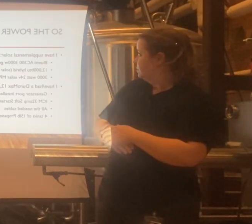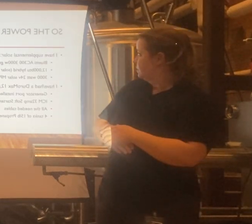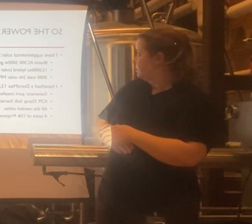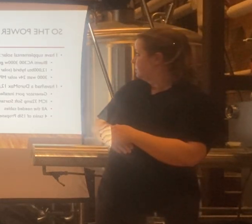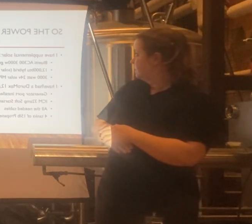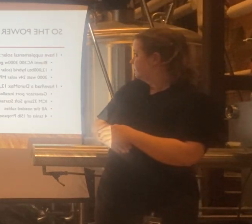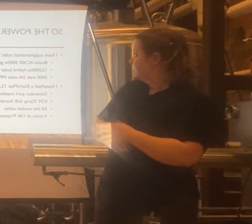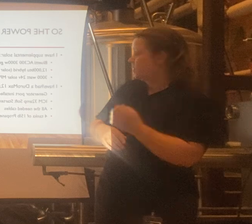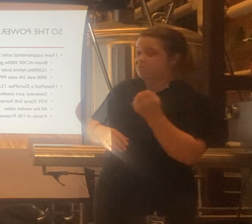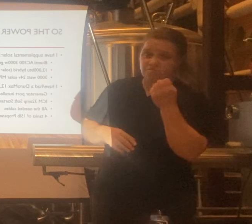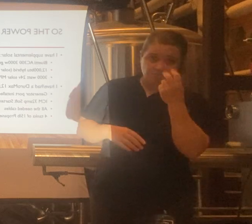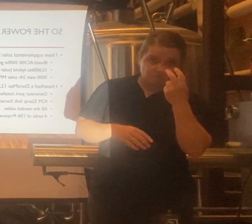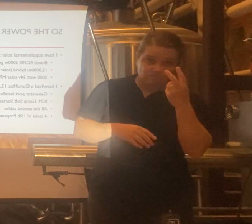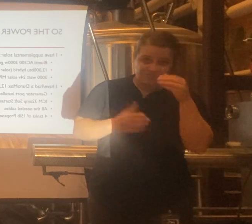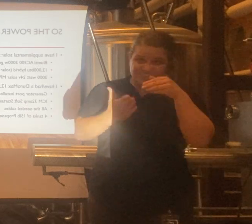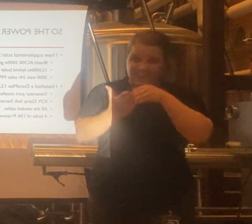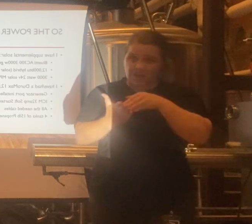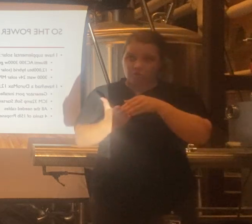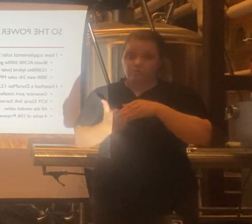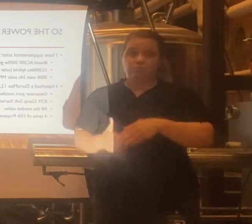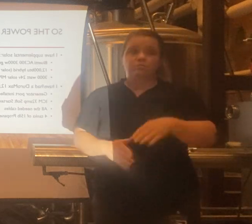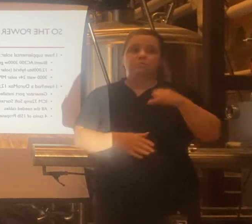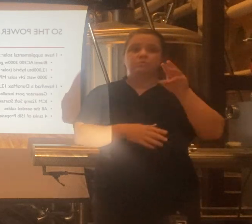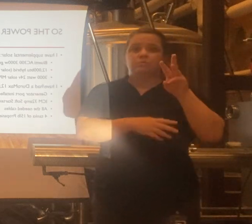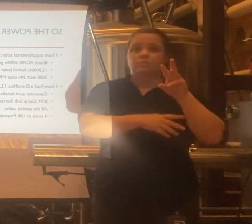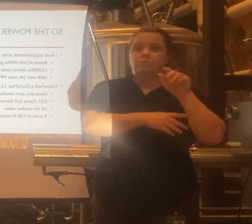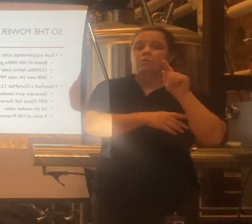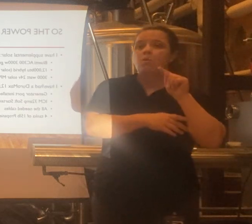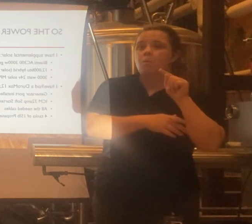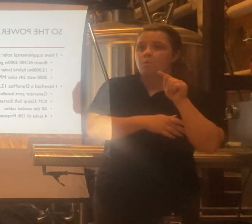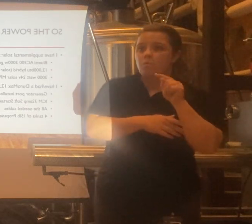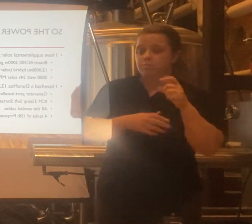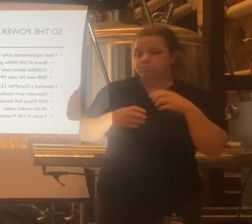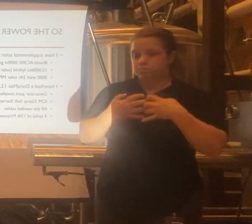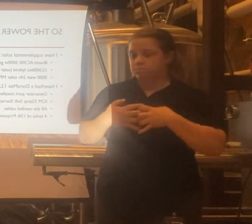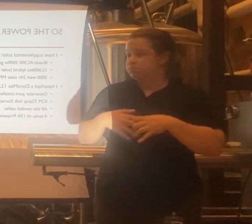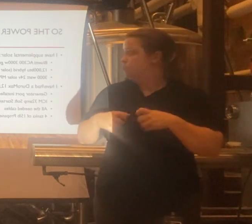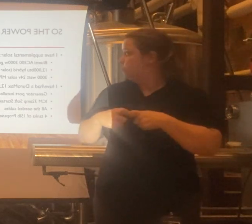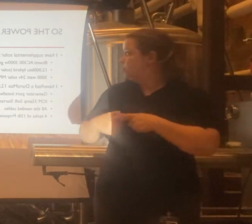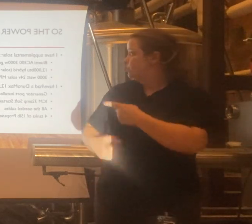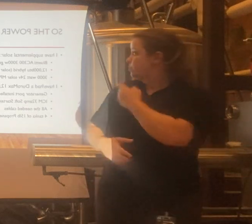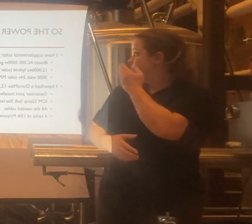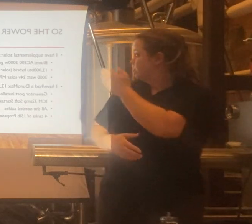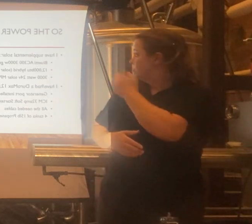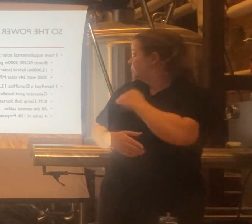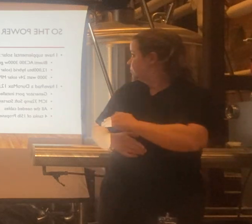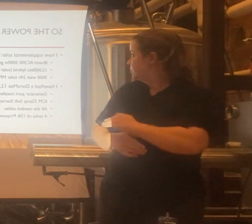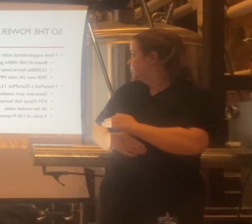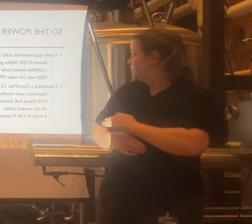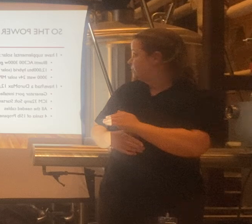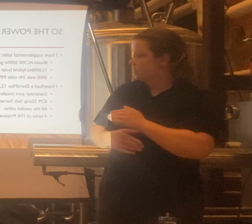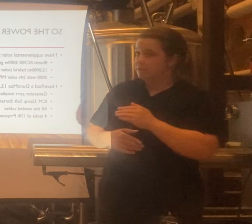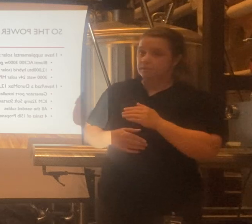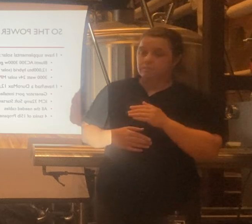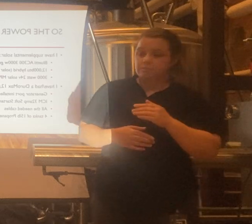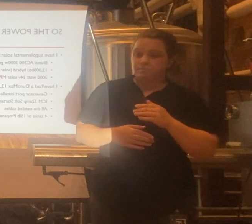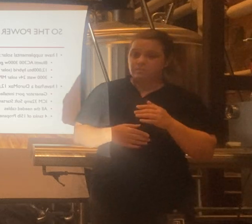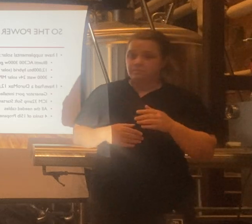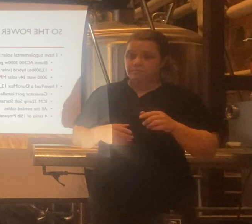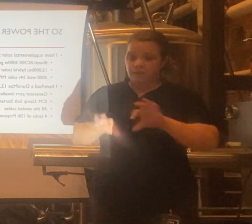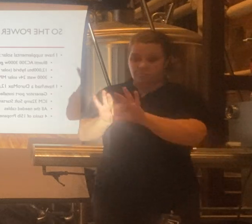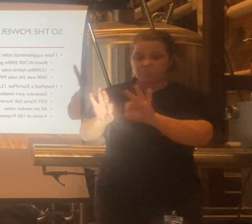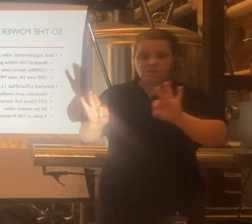watt whole house generator, as well as a generator port that I had added to the house when we remodeled it. So I just had the cables plug it